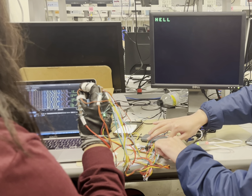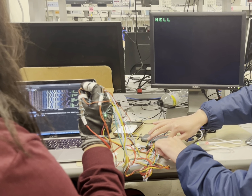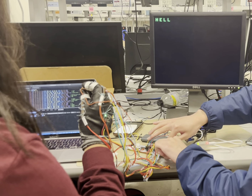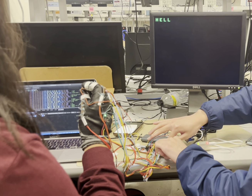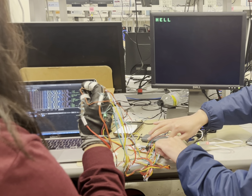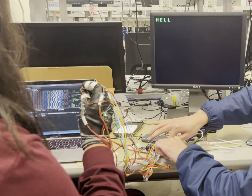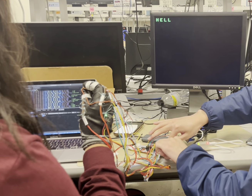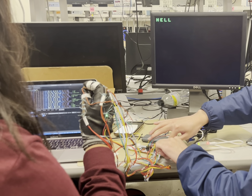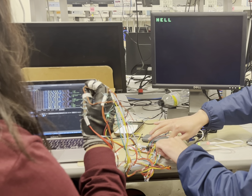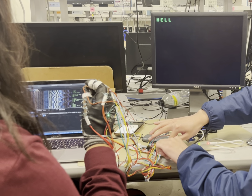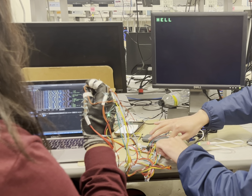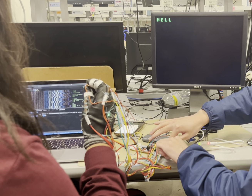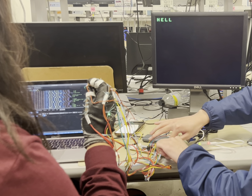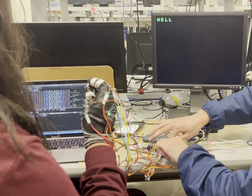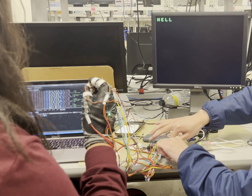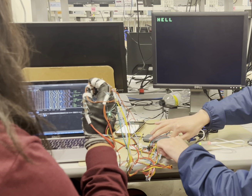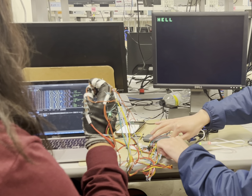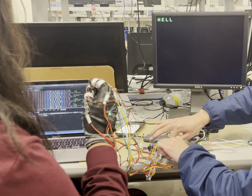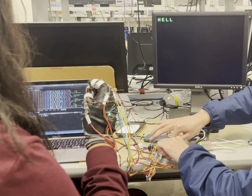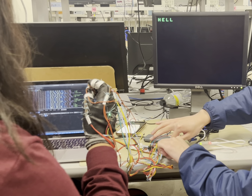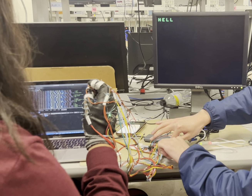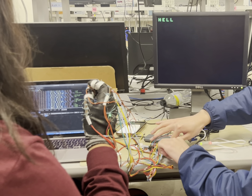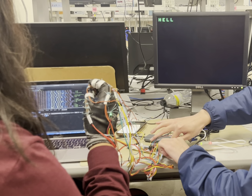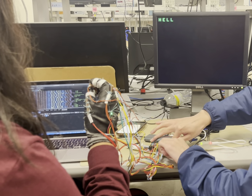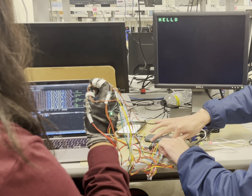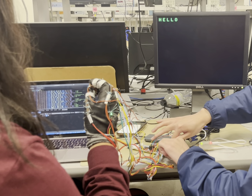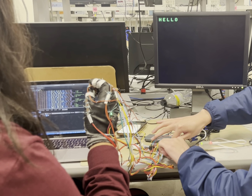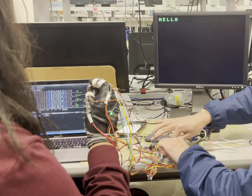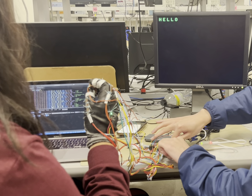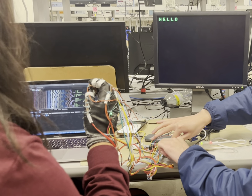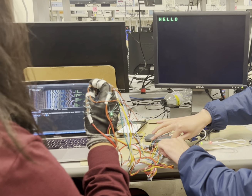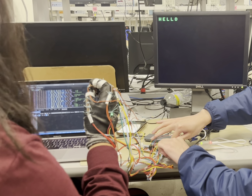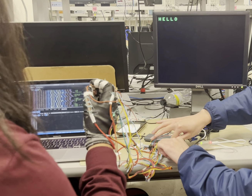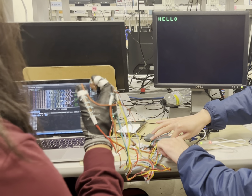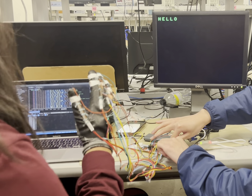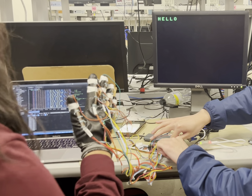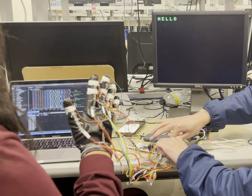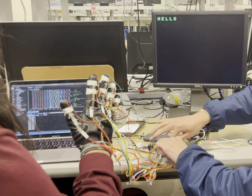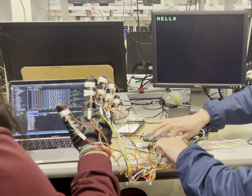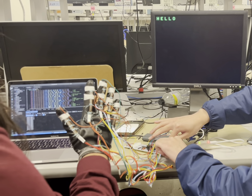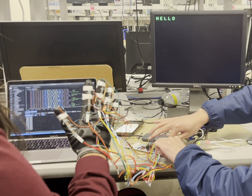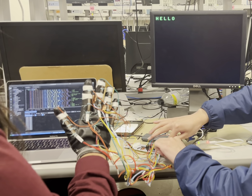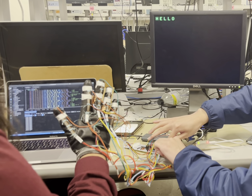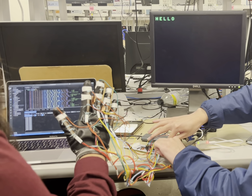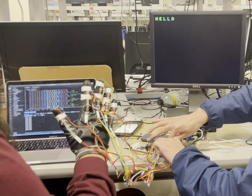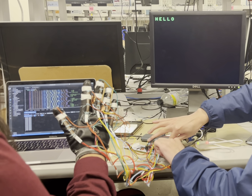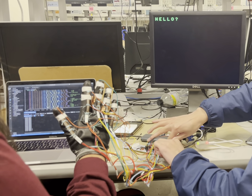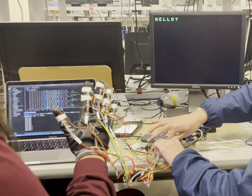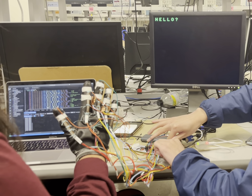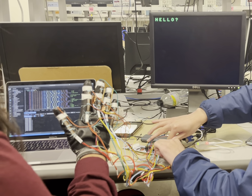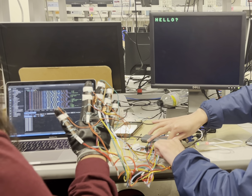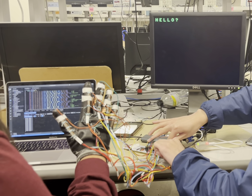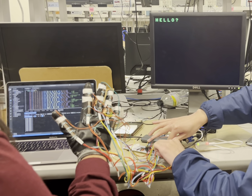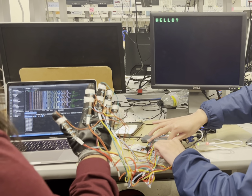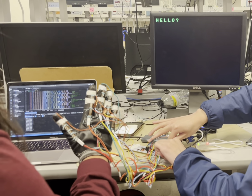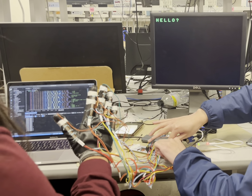Sorry, this one's based on sensor, so sometimes it's a bit hard. Sure. And we got a space. Oh no, sorry.